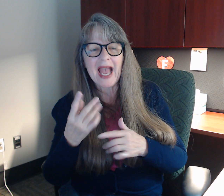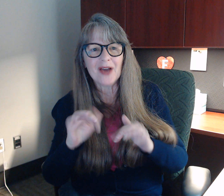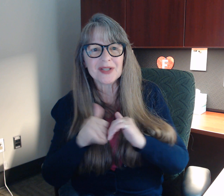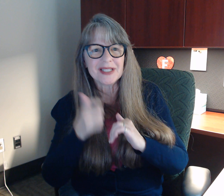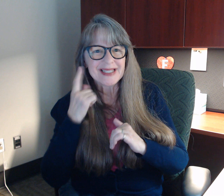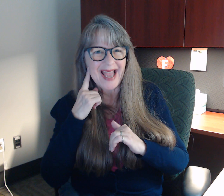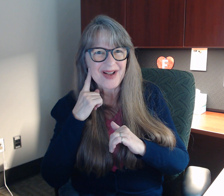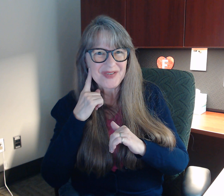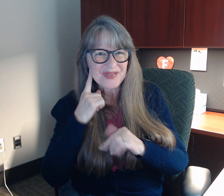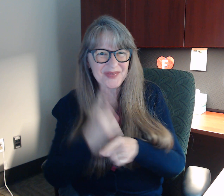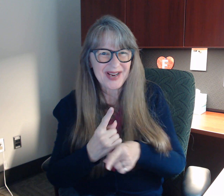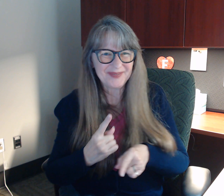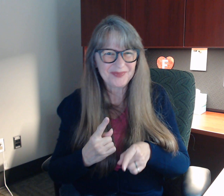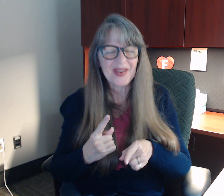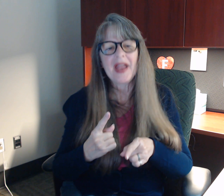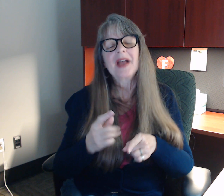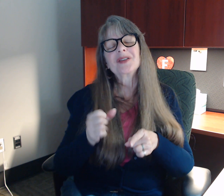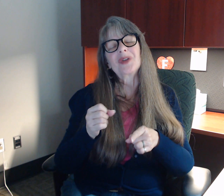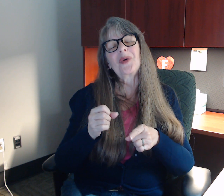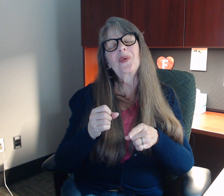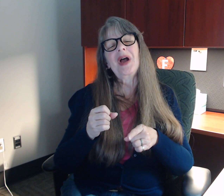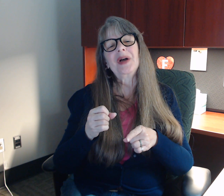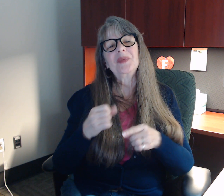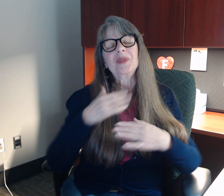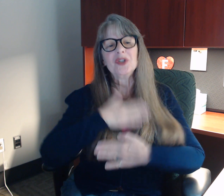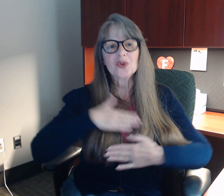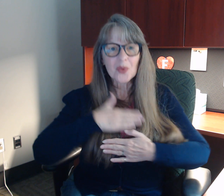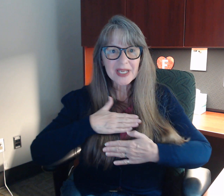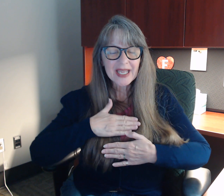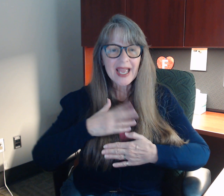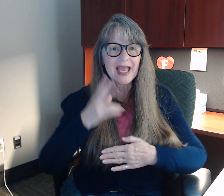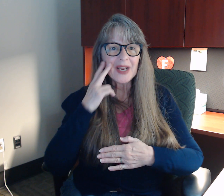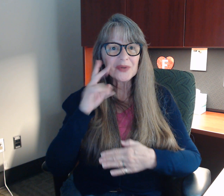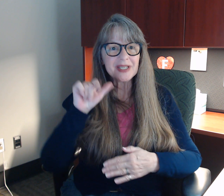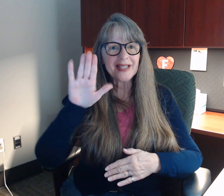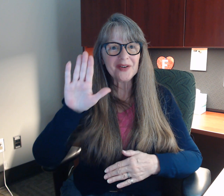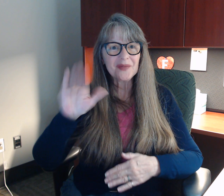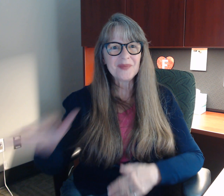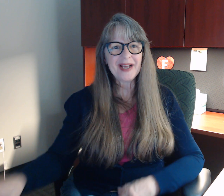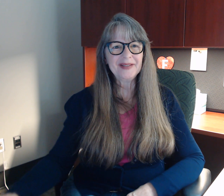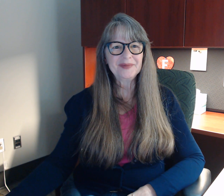does it sound, right? So enjoy, and I will see you later. Bye.